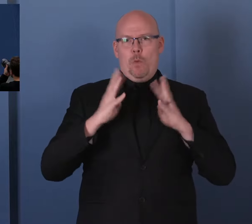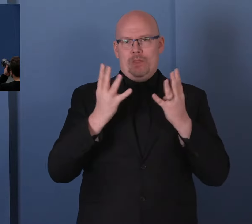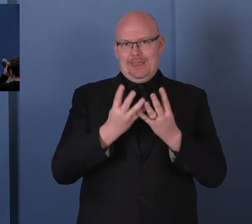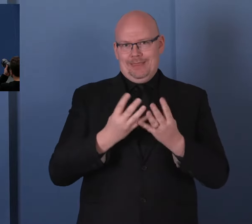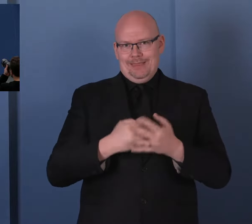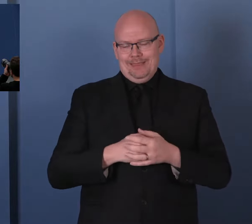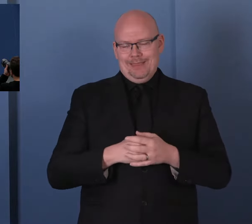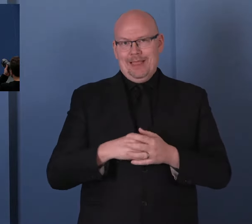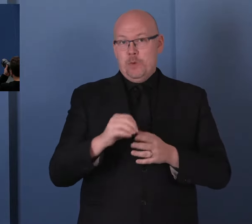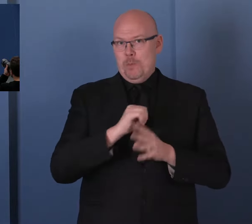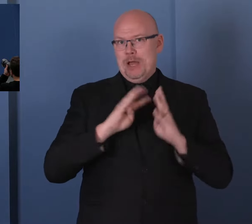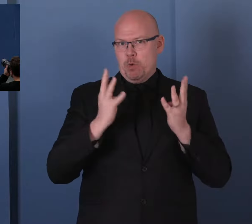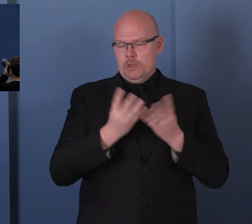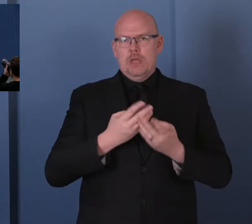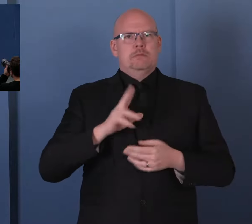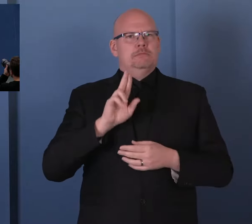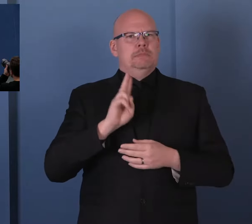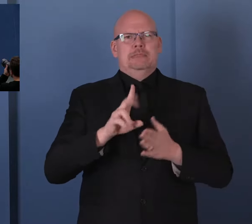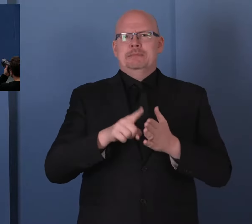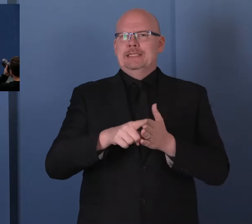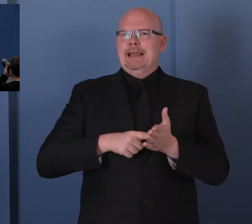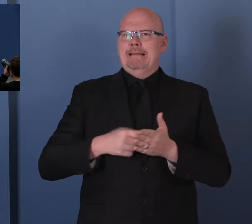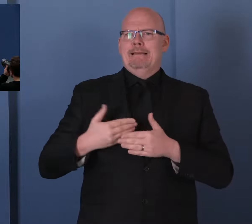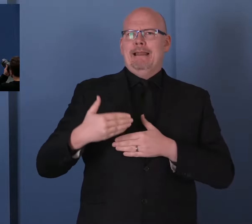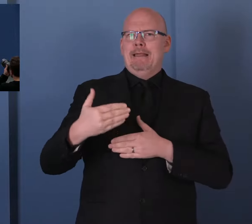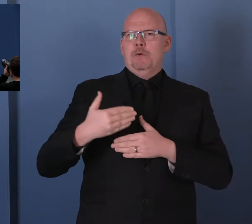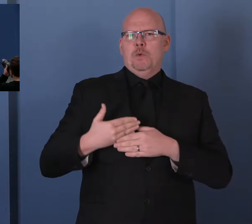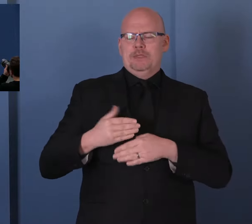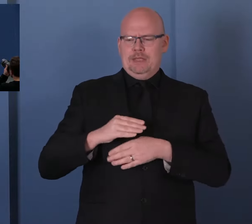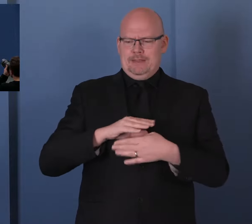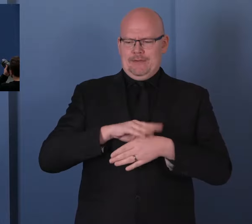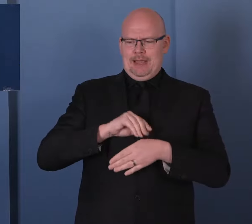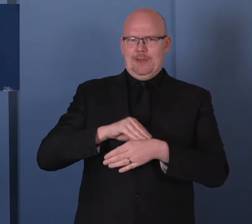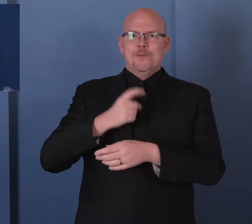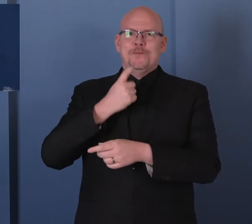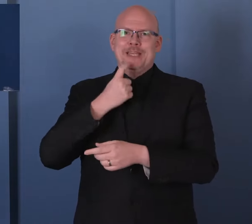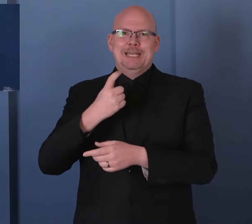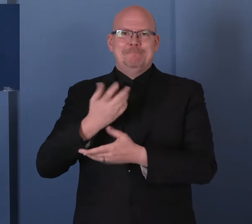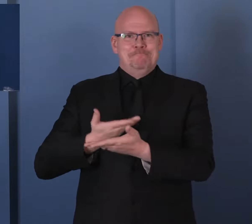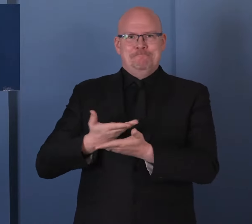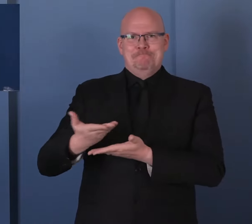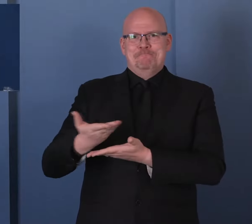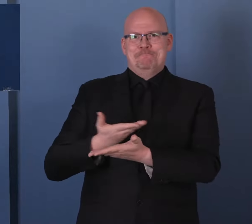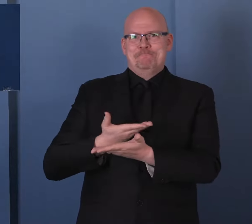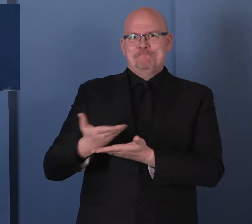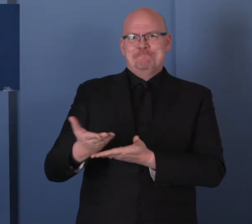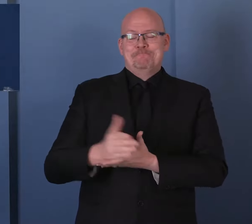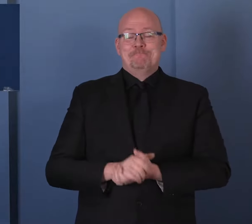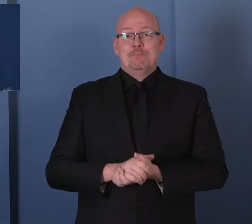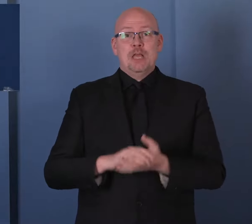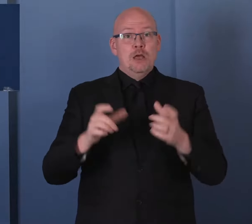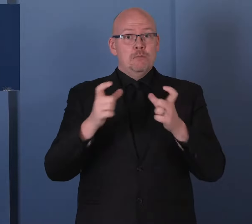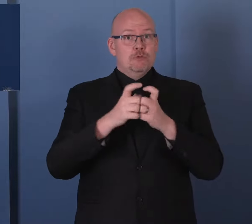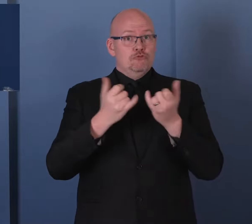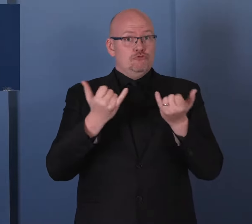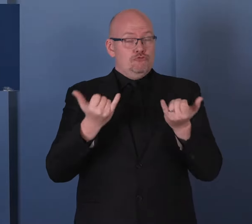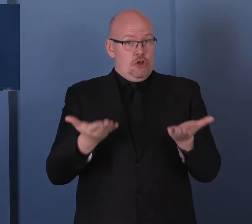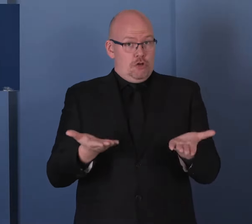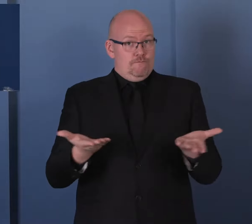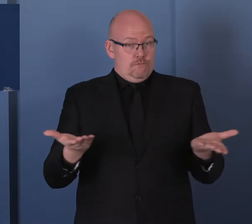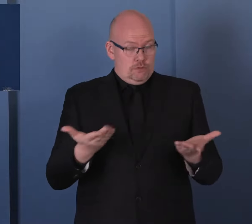and it marks the very special relationship between Sweden and Finland. During today's meeting, we have